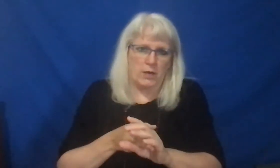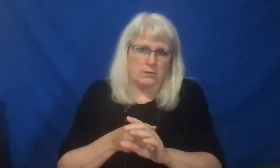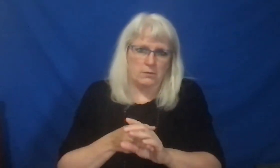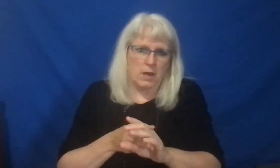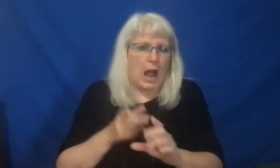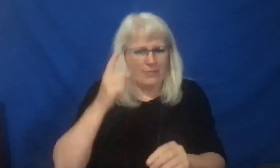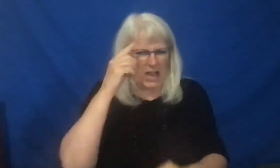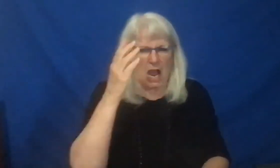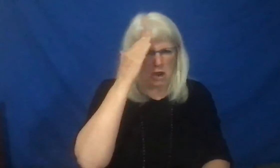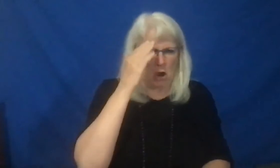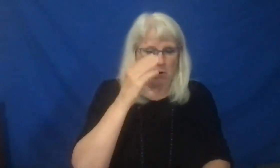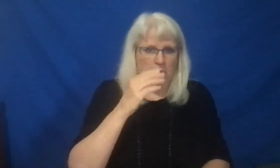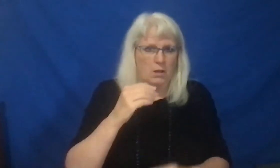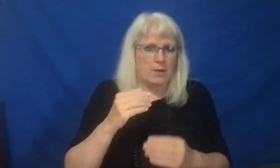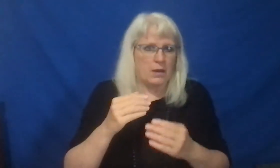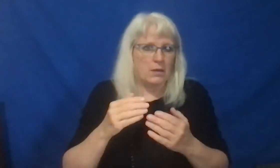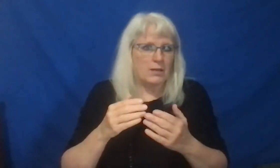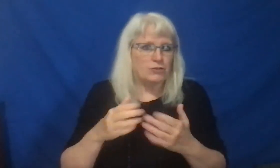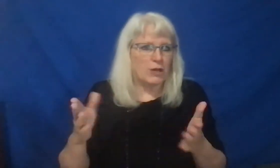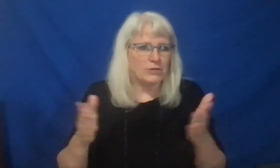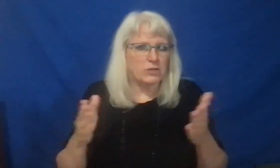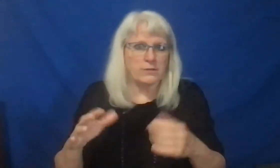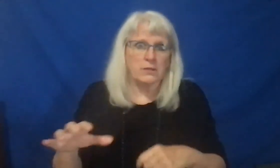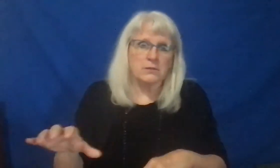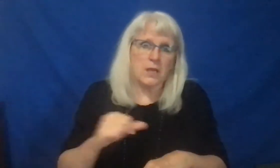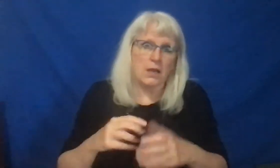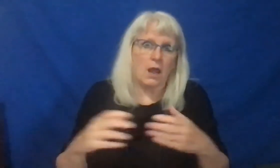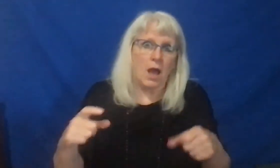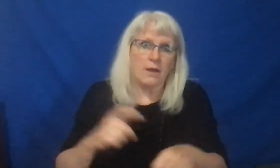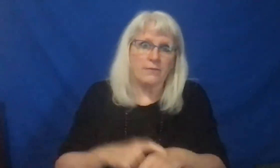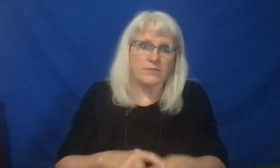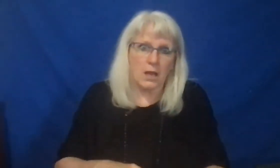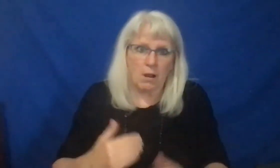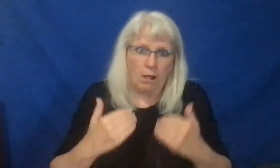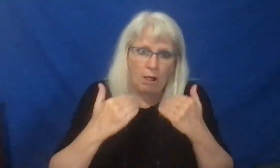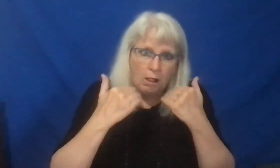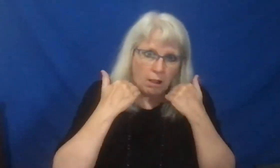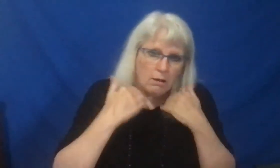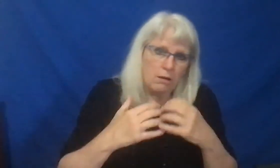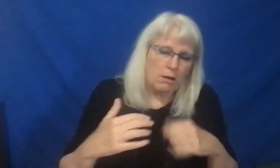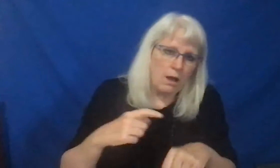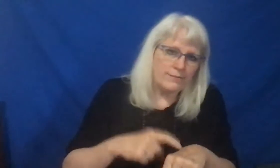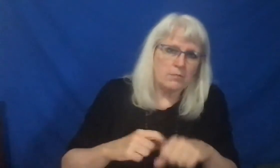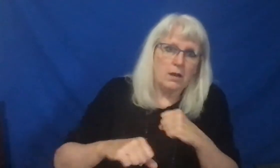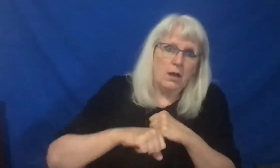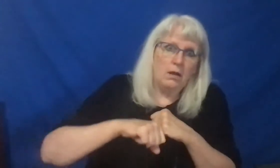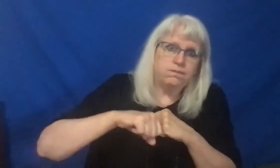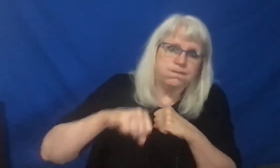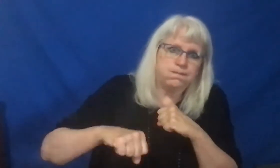is how much time things take. I do love it, actually. I really appreciate it because, I'm a